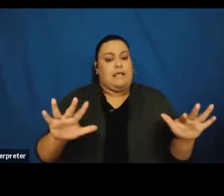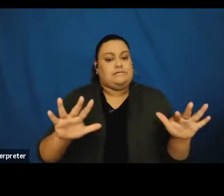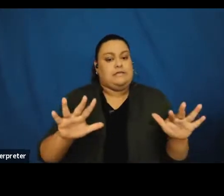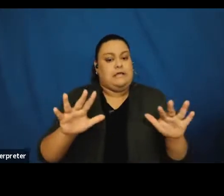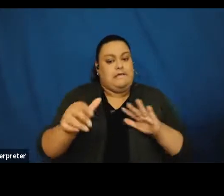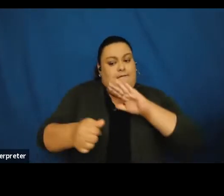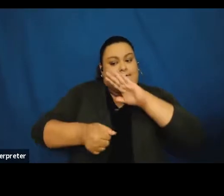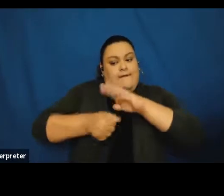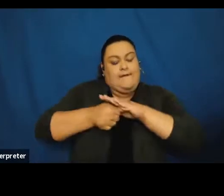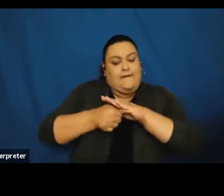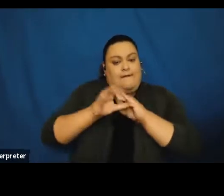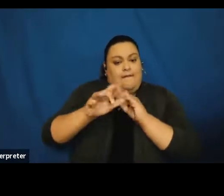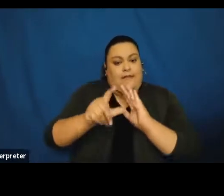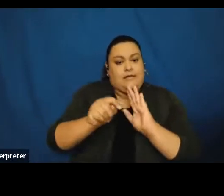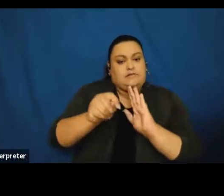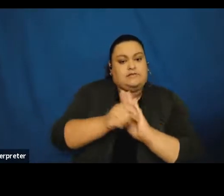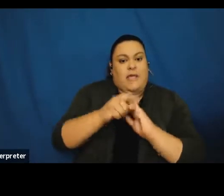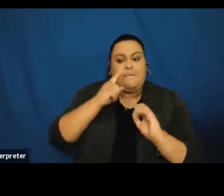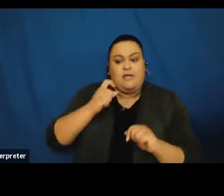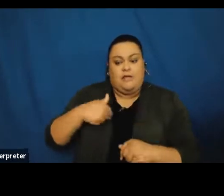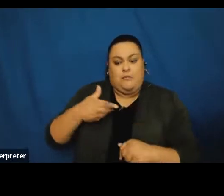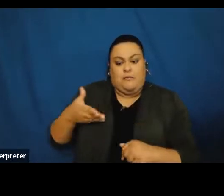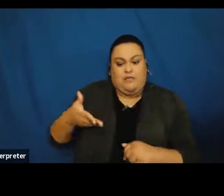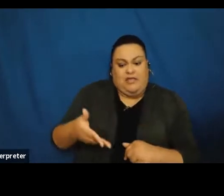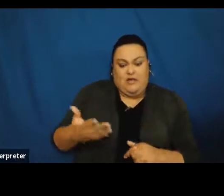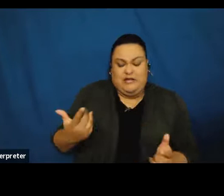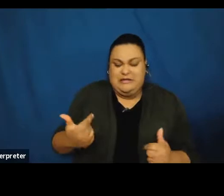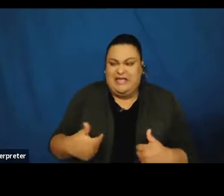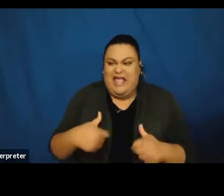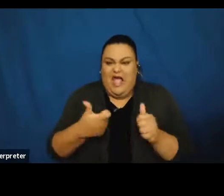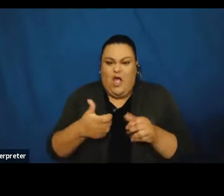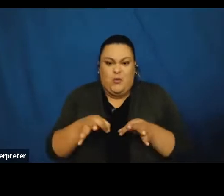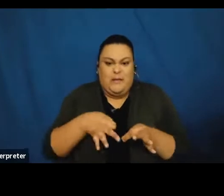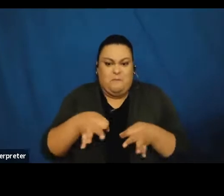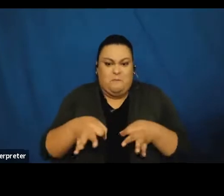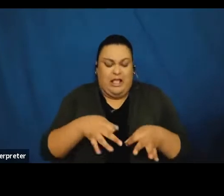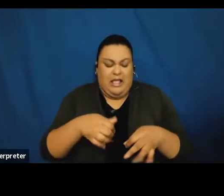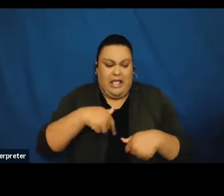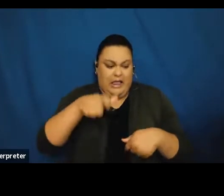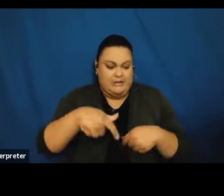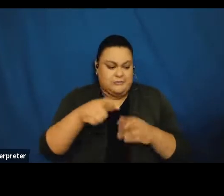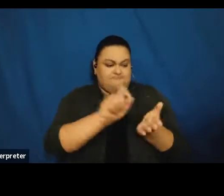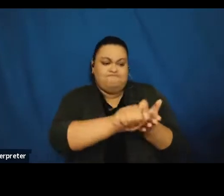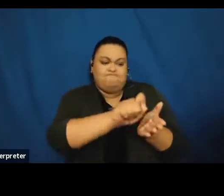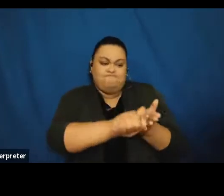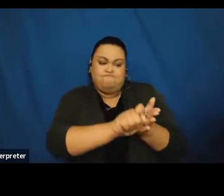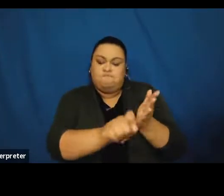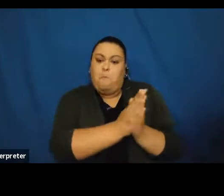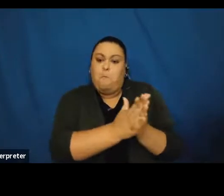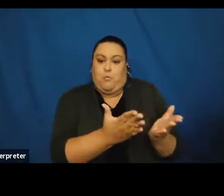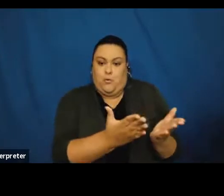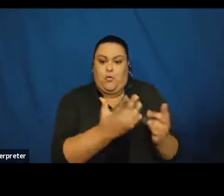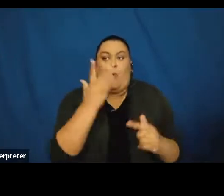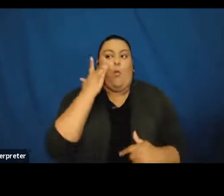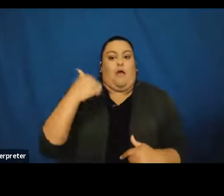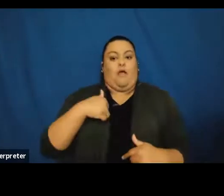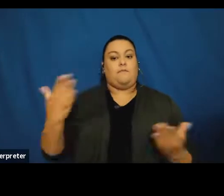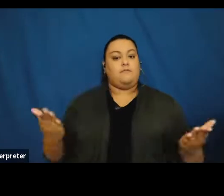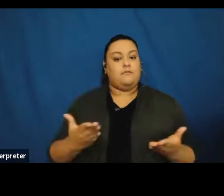and trying to figure out how do I explain. I told them, I said, you know what? I got to write a book to explain to you why I'm here.